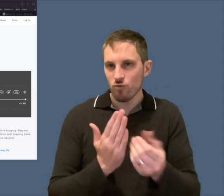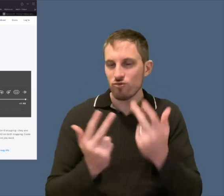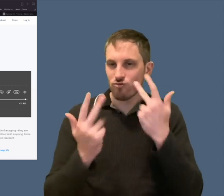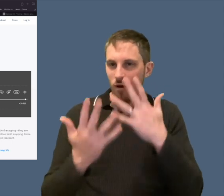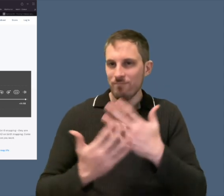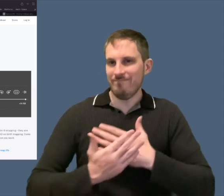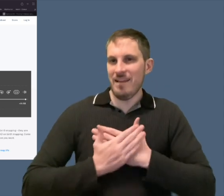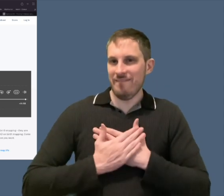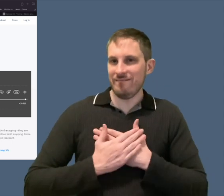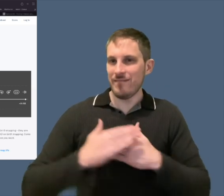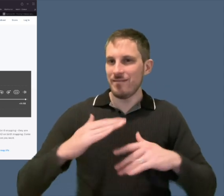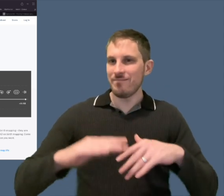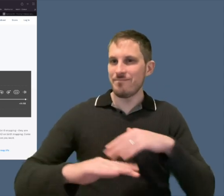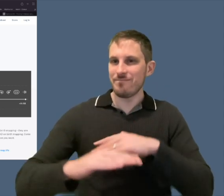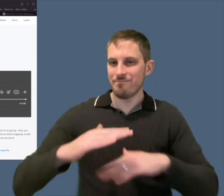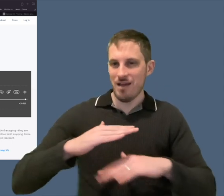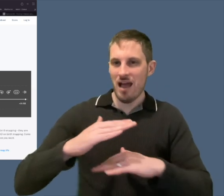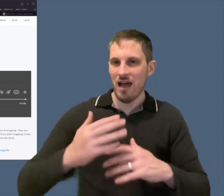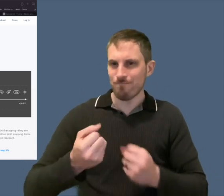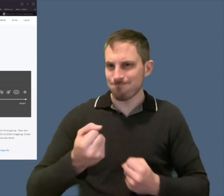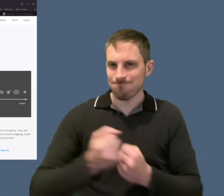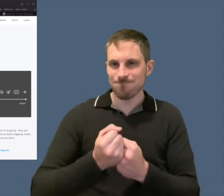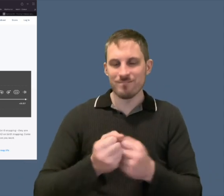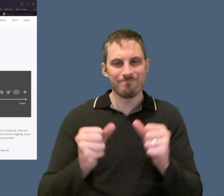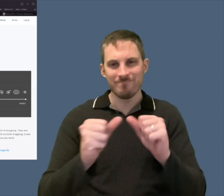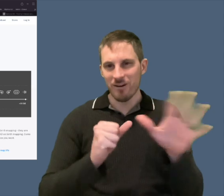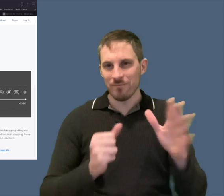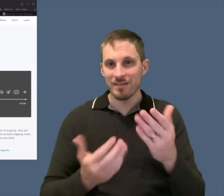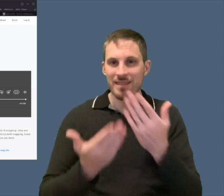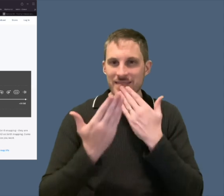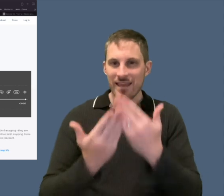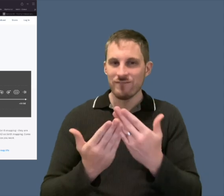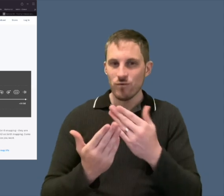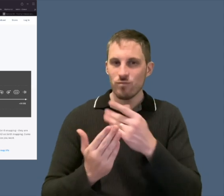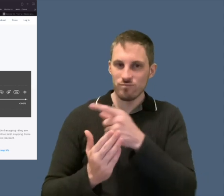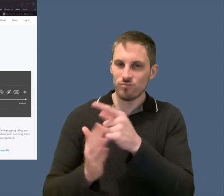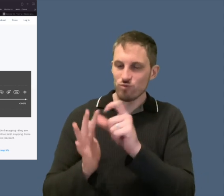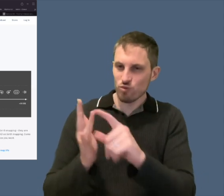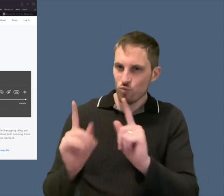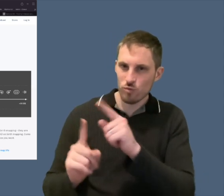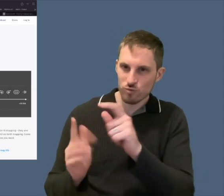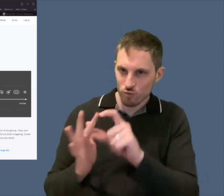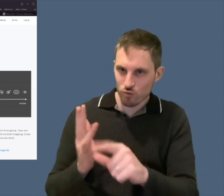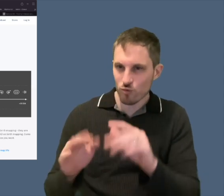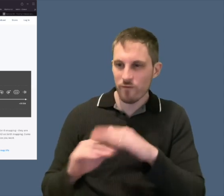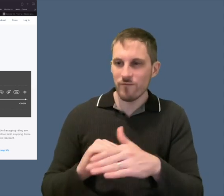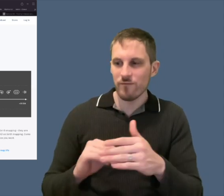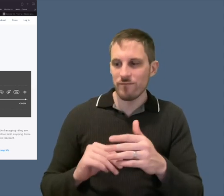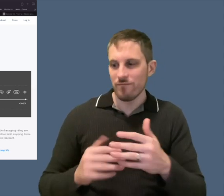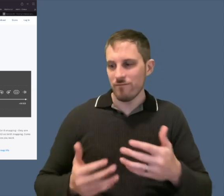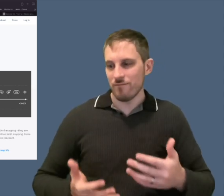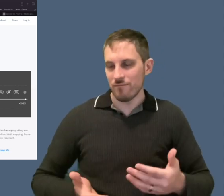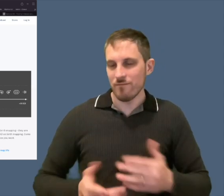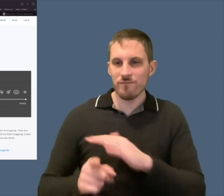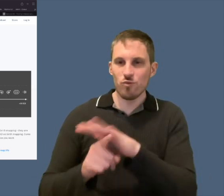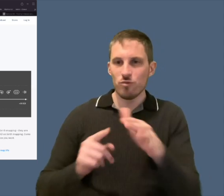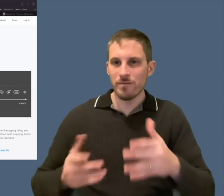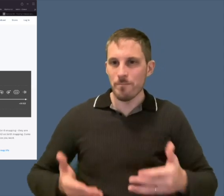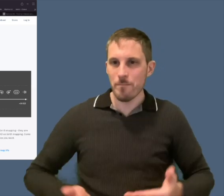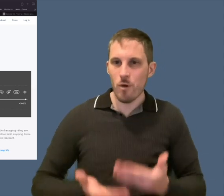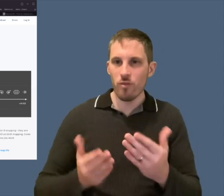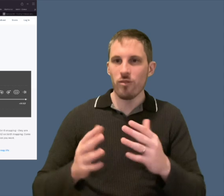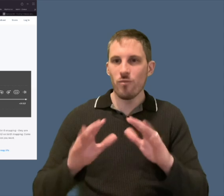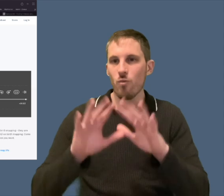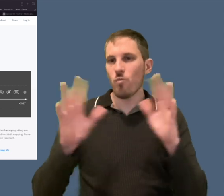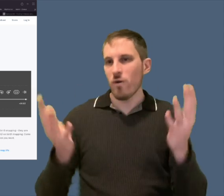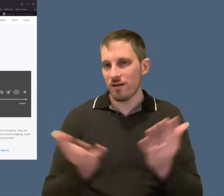and what you're offering is just phenomenal. So thank you for doing what you do and what you're doing for birth worldwide. We